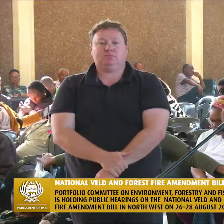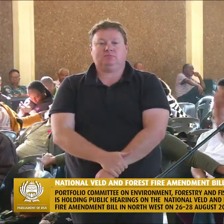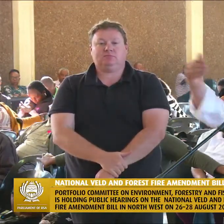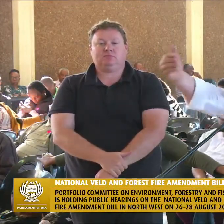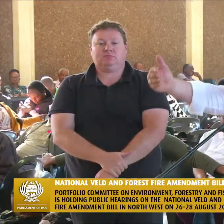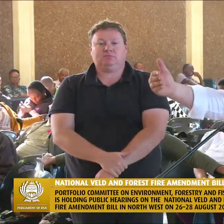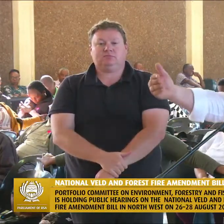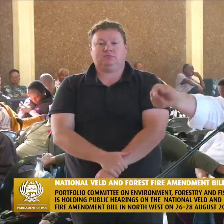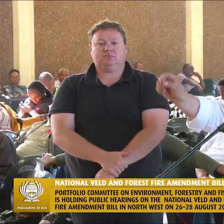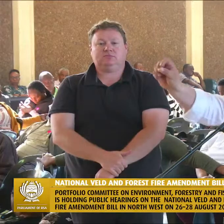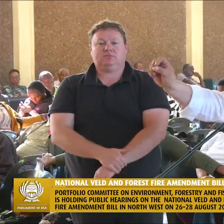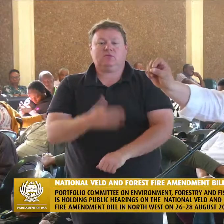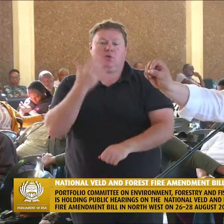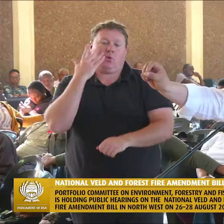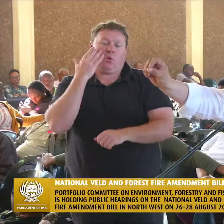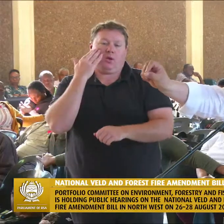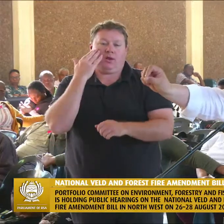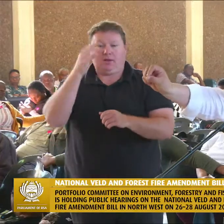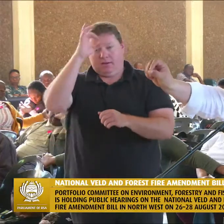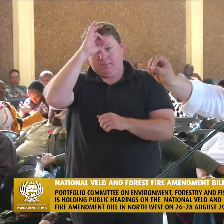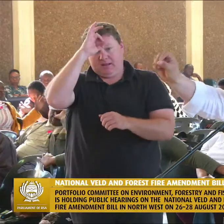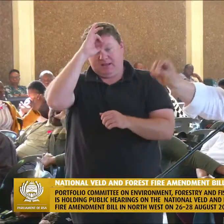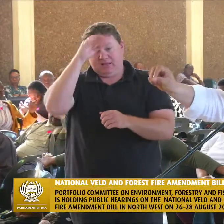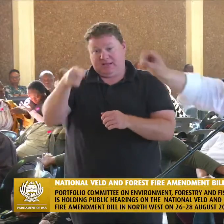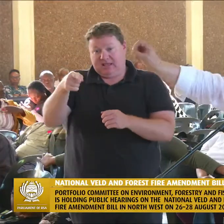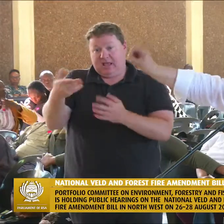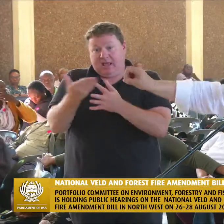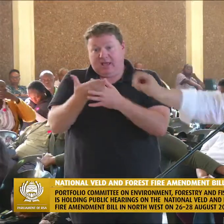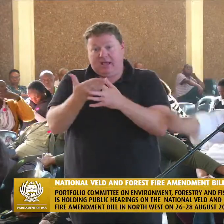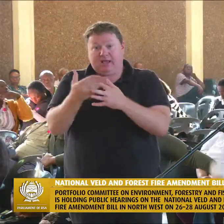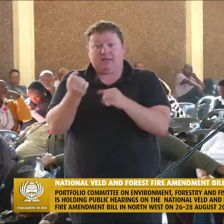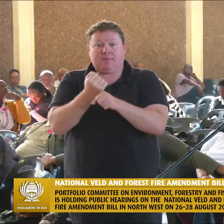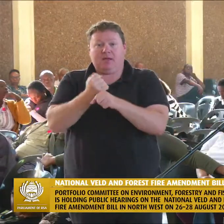because when you go to the police station and you make a case